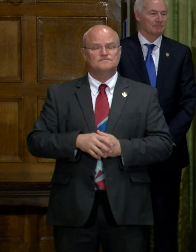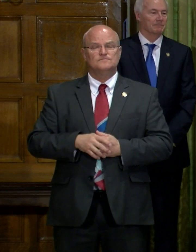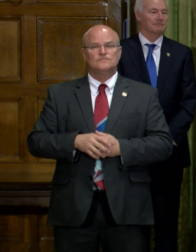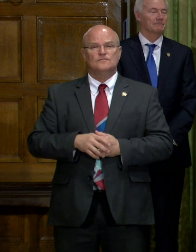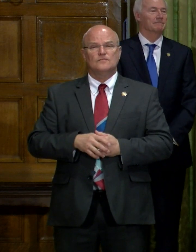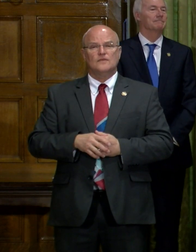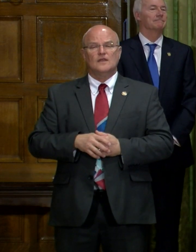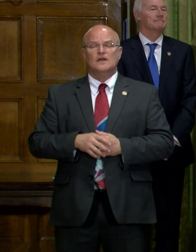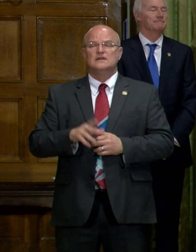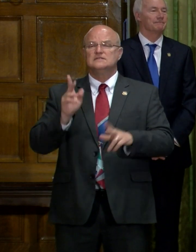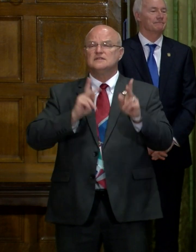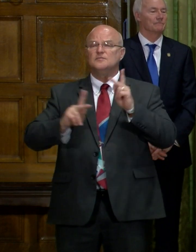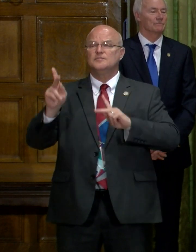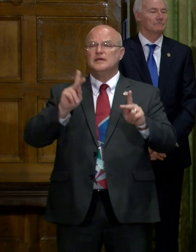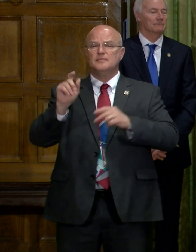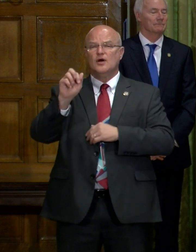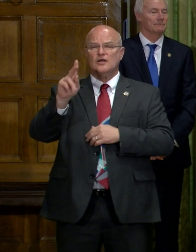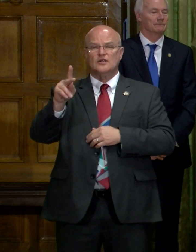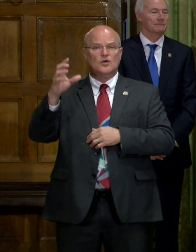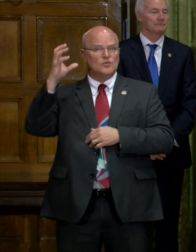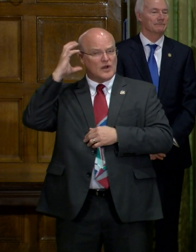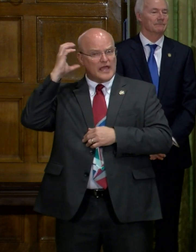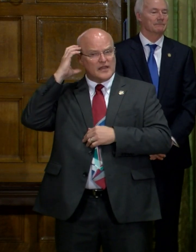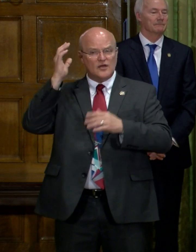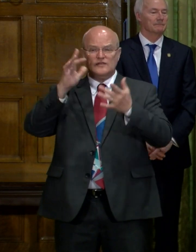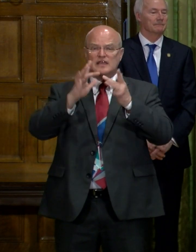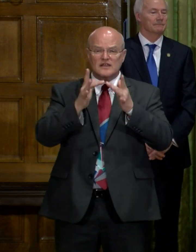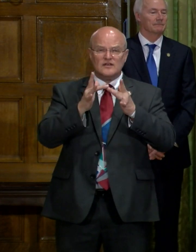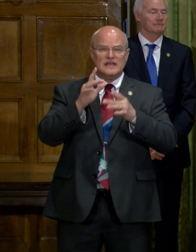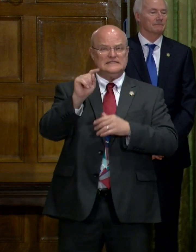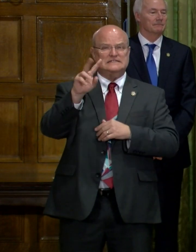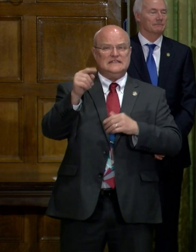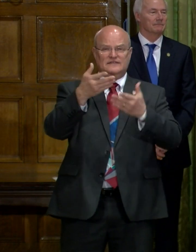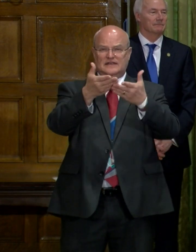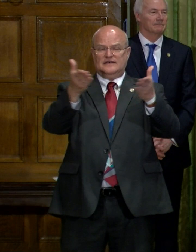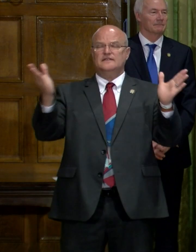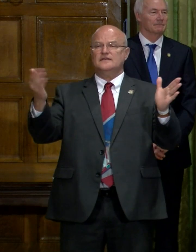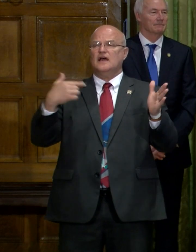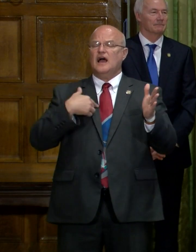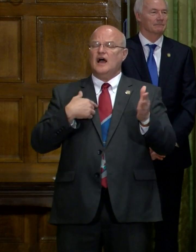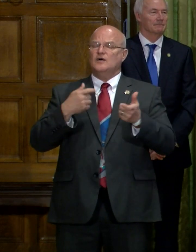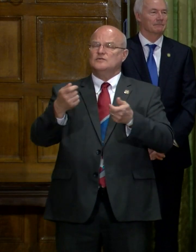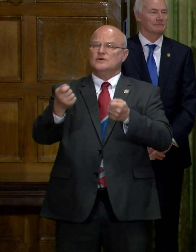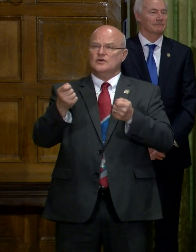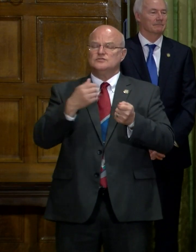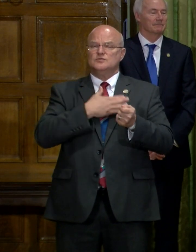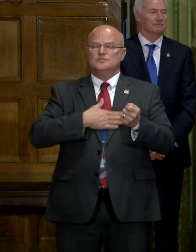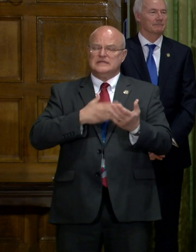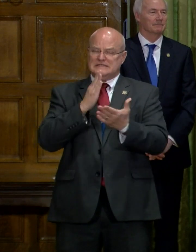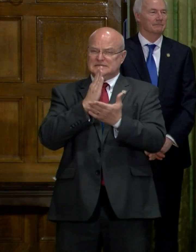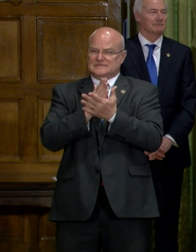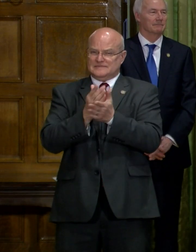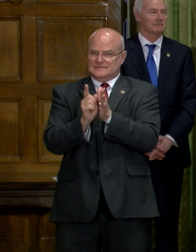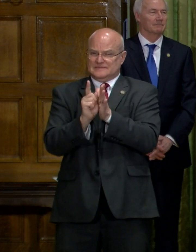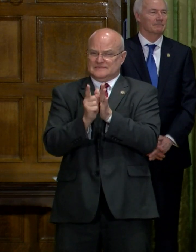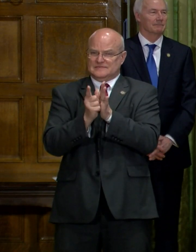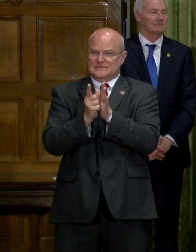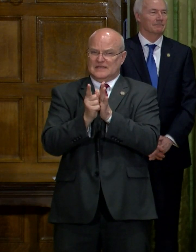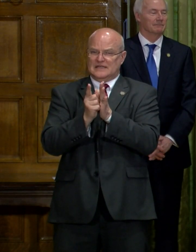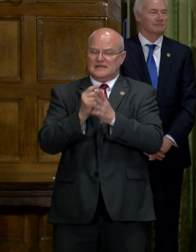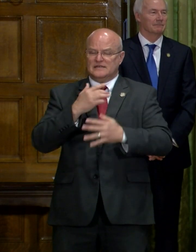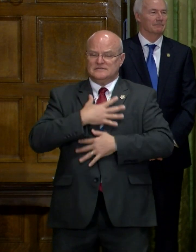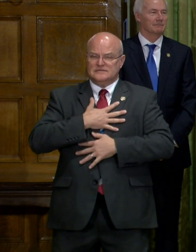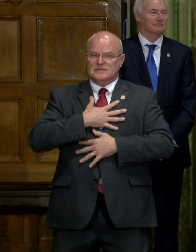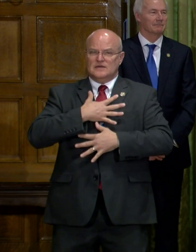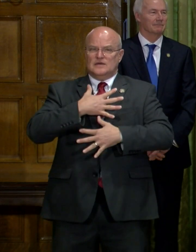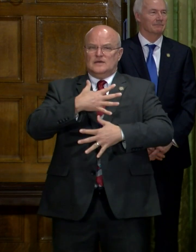First, to my fellow citizens on radio, the internet, and television, I want to urge you to pause a moment and take a